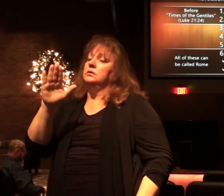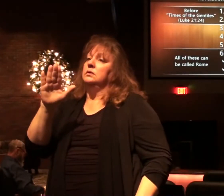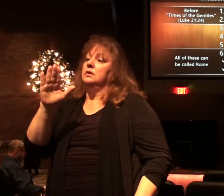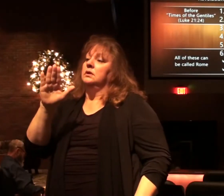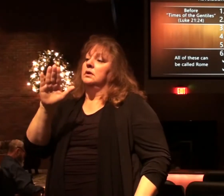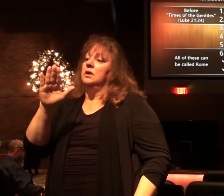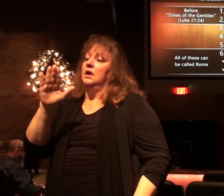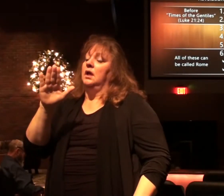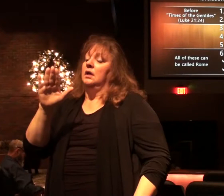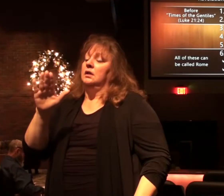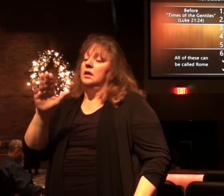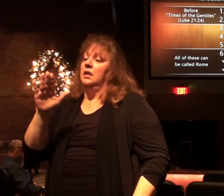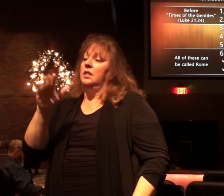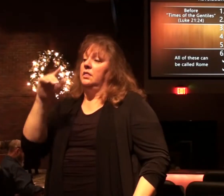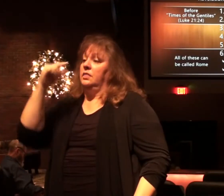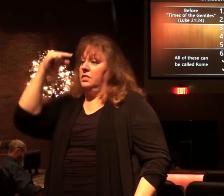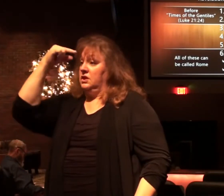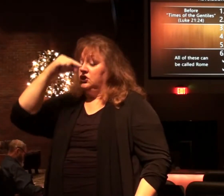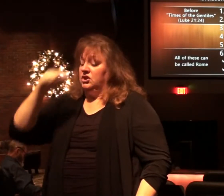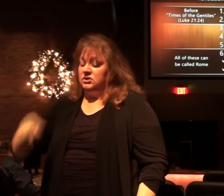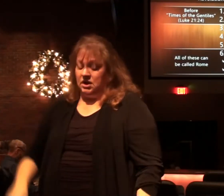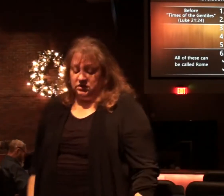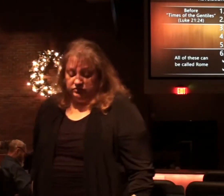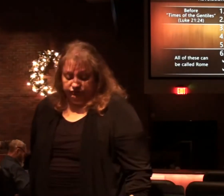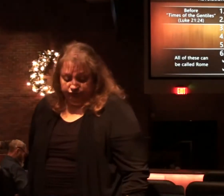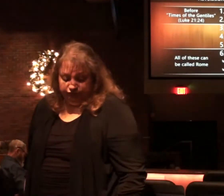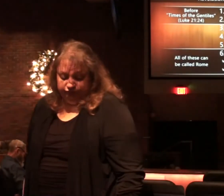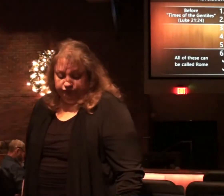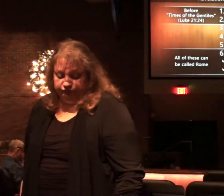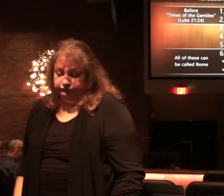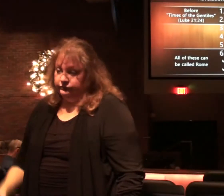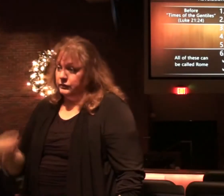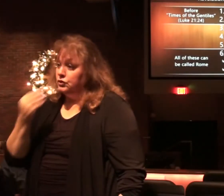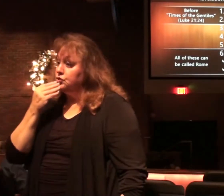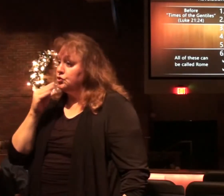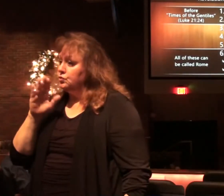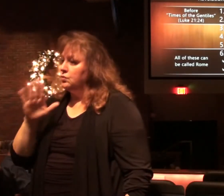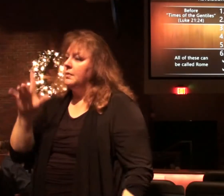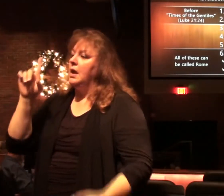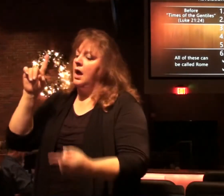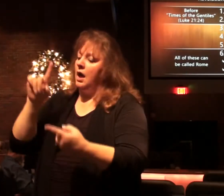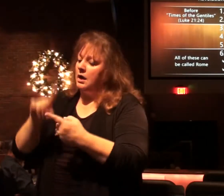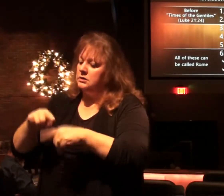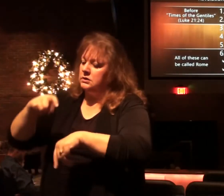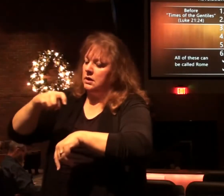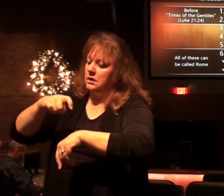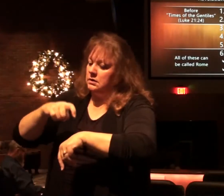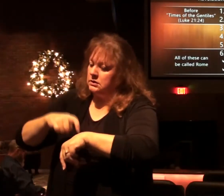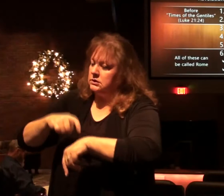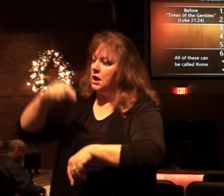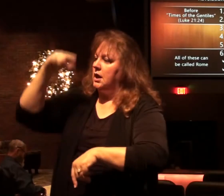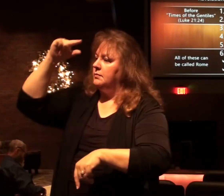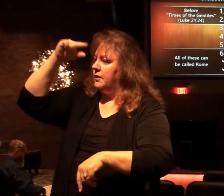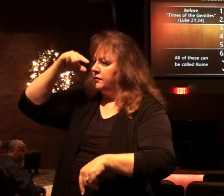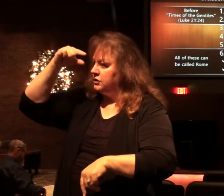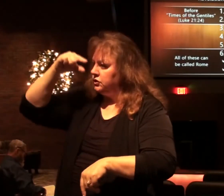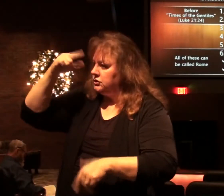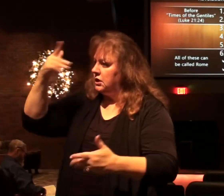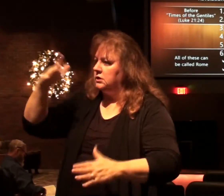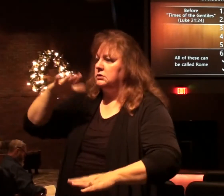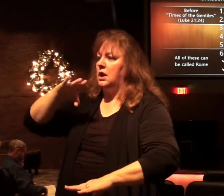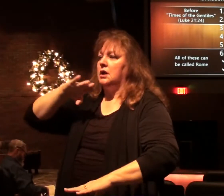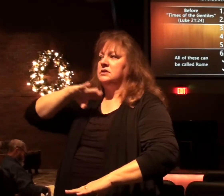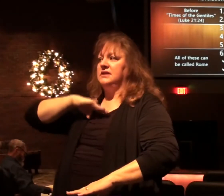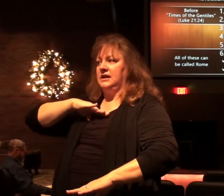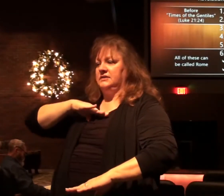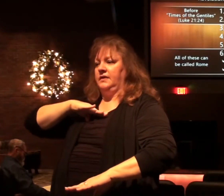trampled underfoot by the Gentiles until the times of the Gentiles are fulfilled.